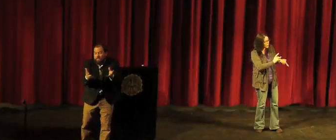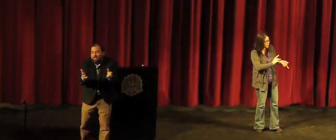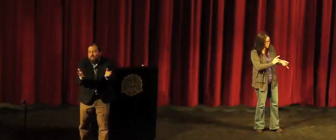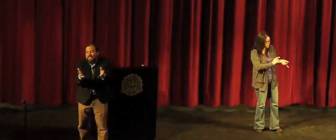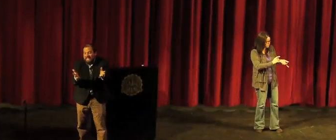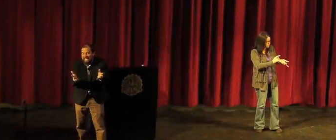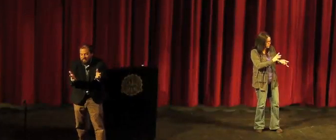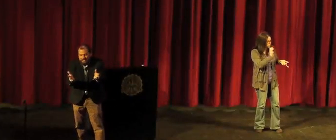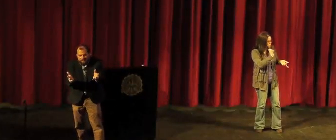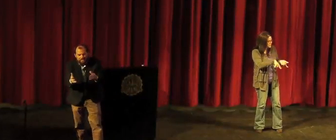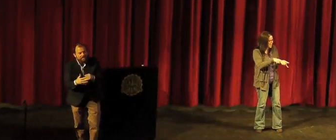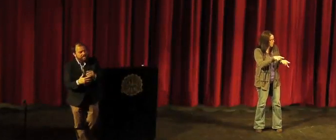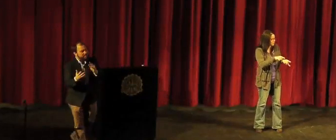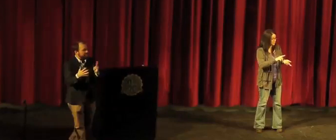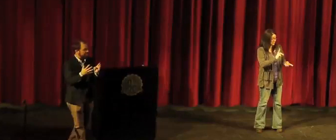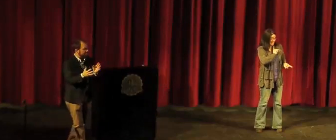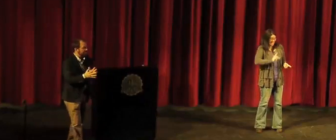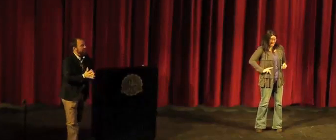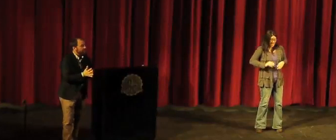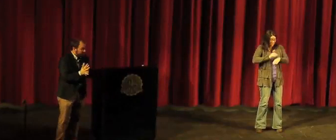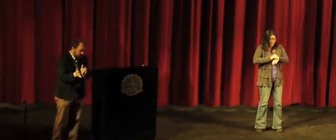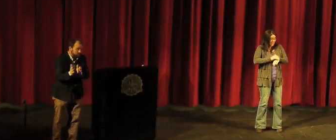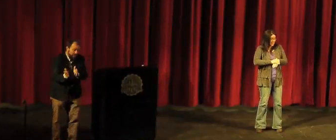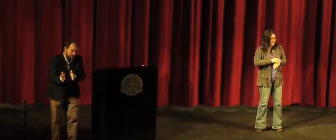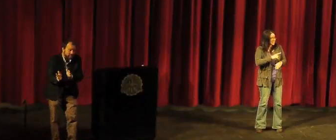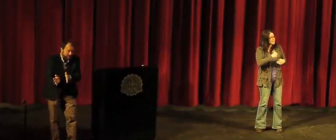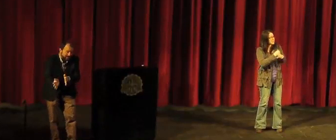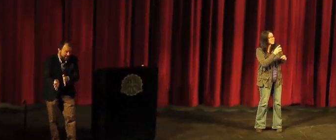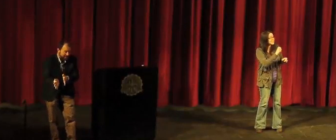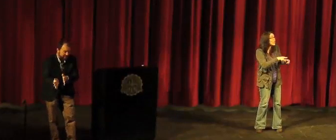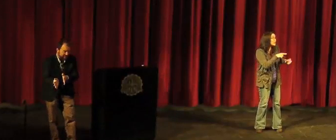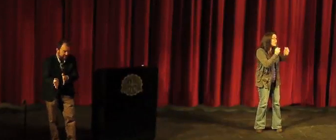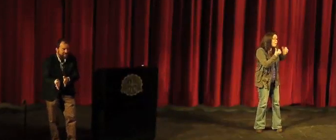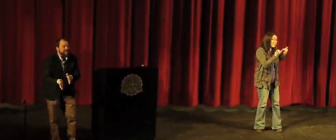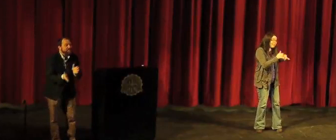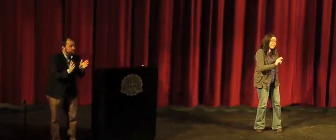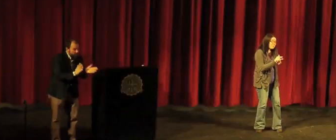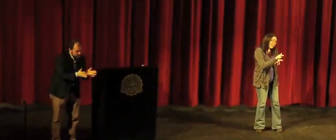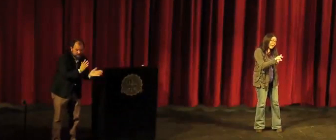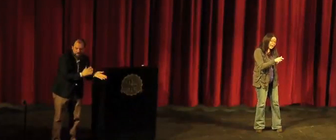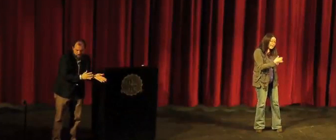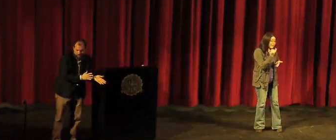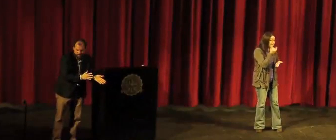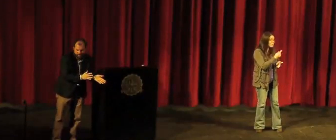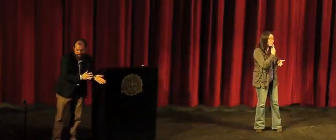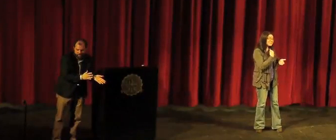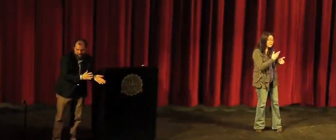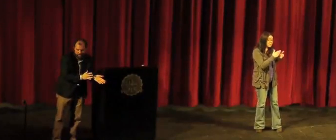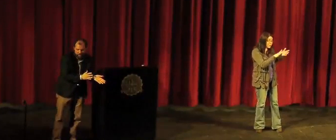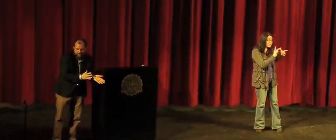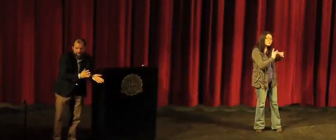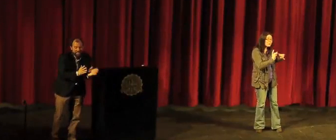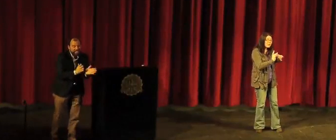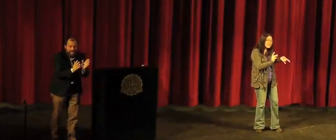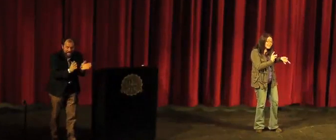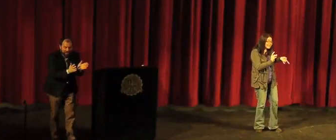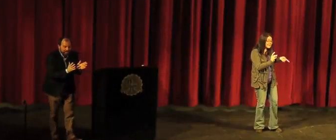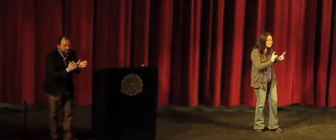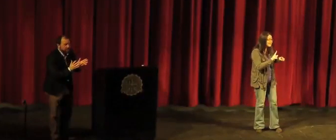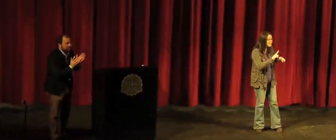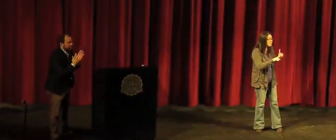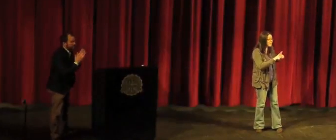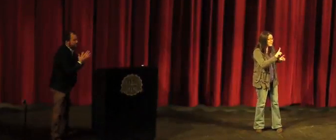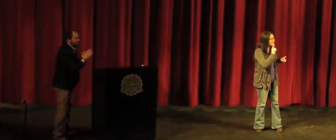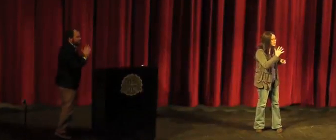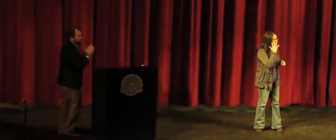the coming king of England, and he makes this little deal. "I'll let you play with the planes if you will tell me part of your story." But this is